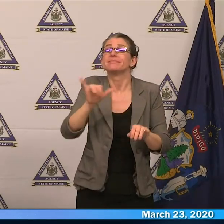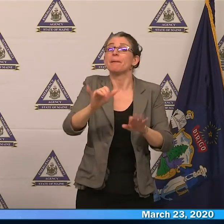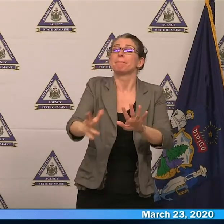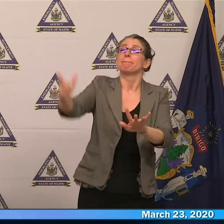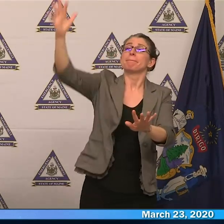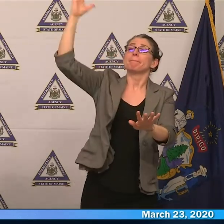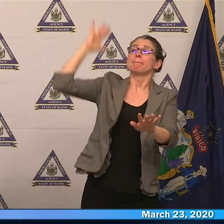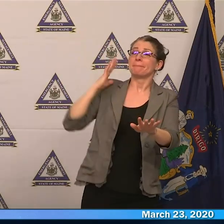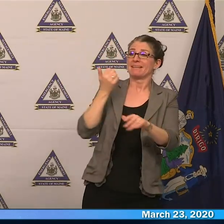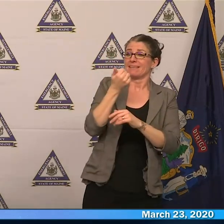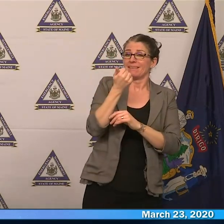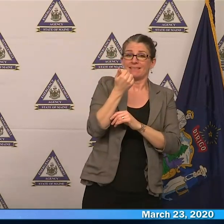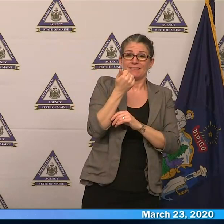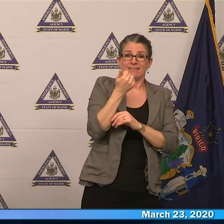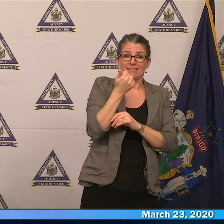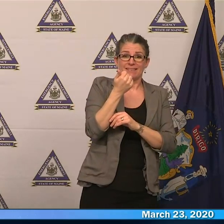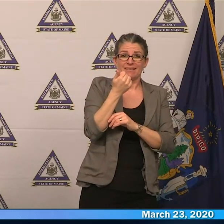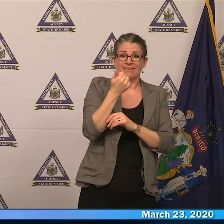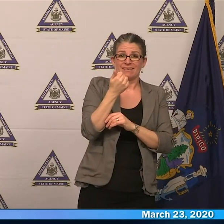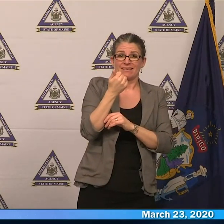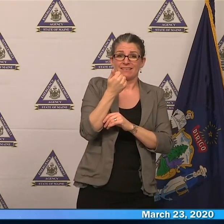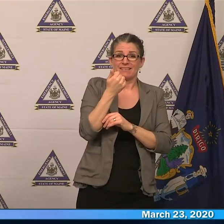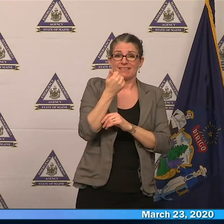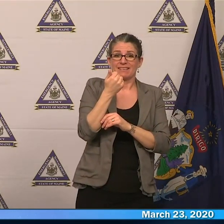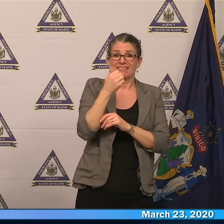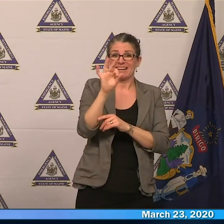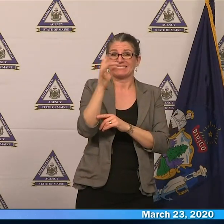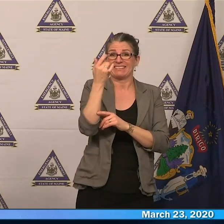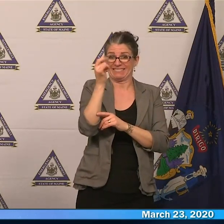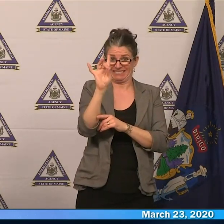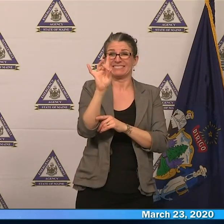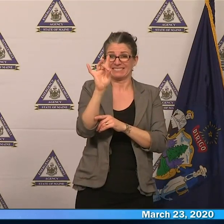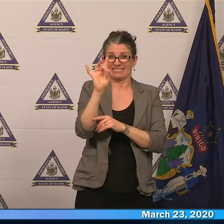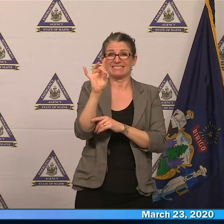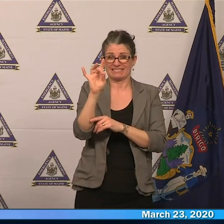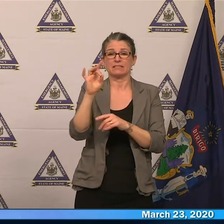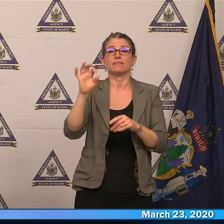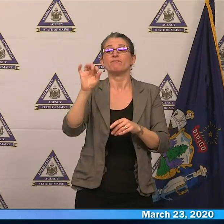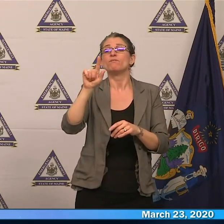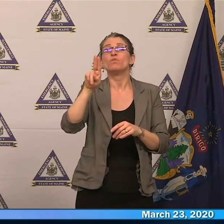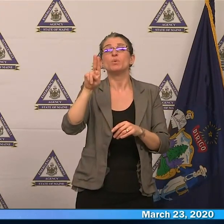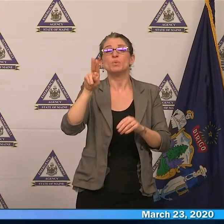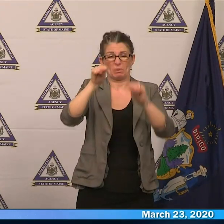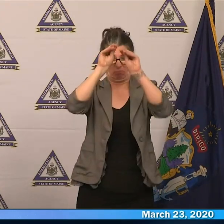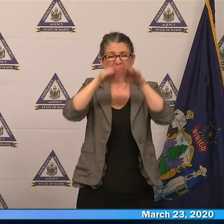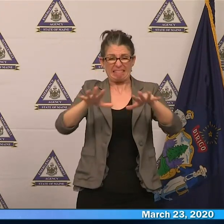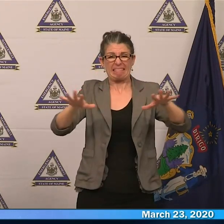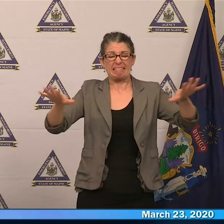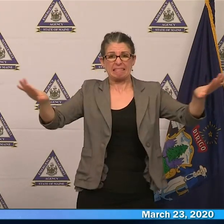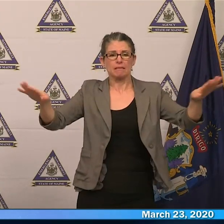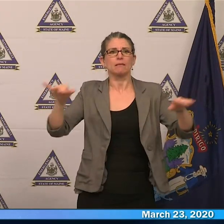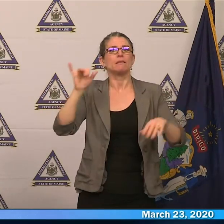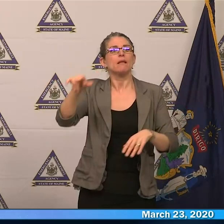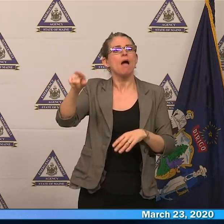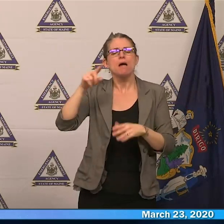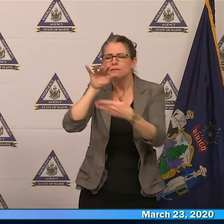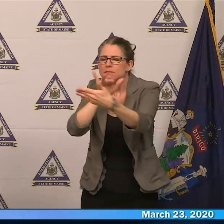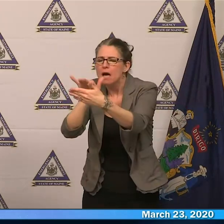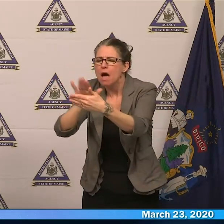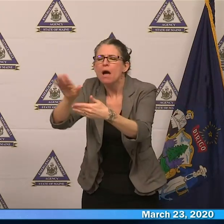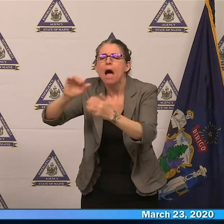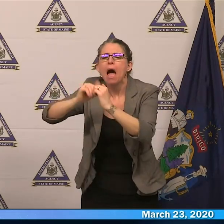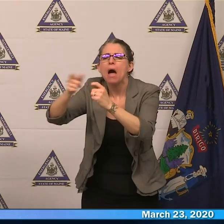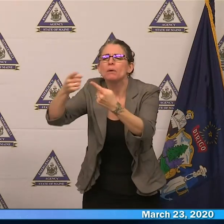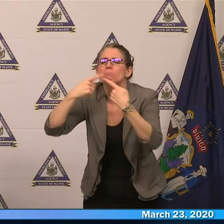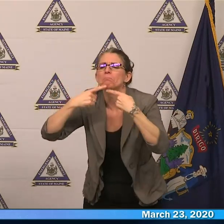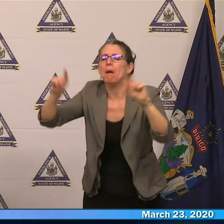of the nature of infectious diseases and this time period, it's not as if in real time, on an hour-by-hour basis, we